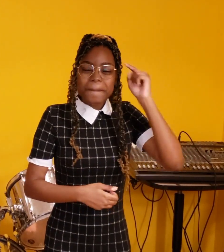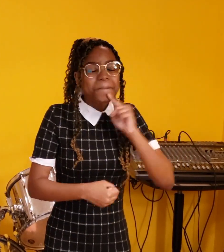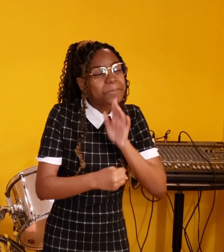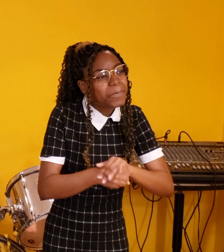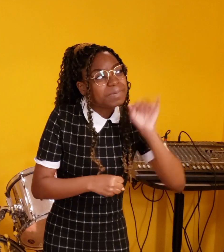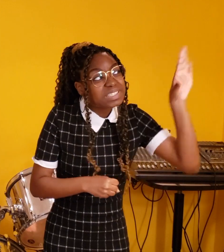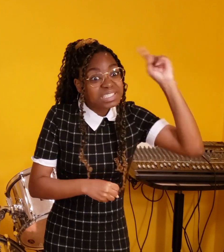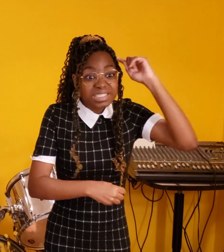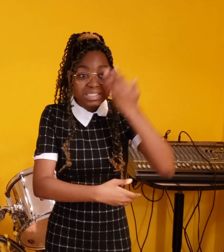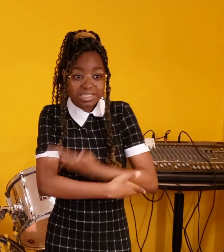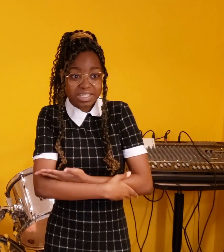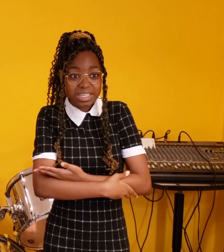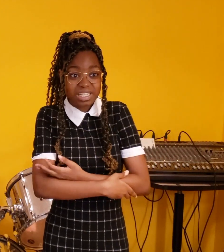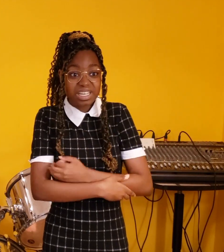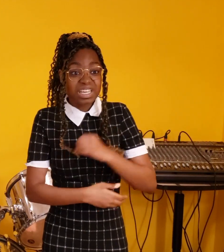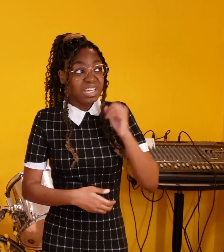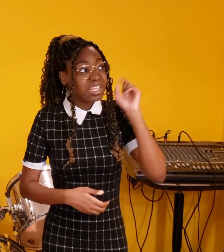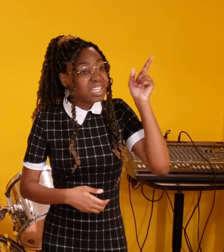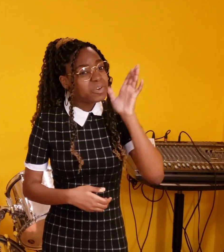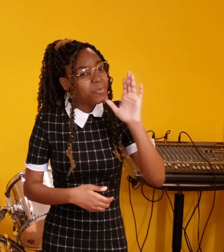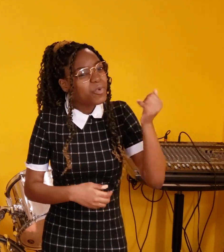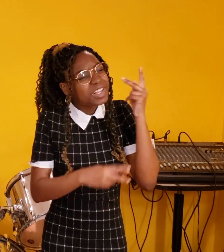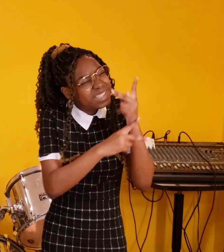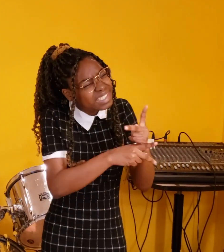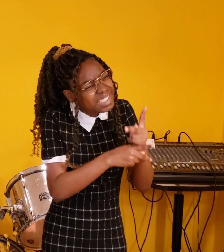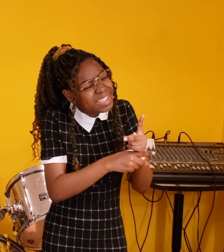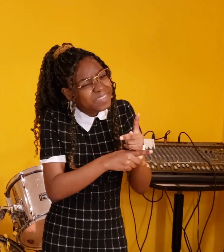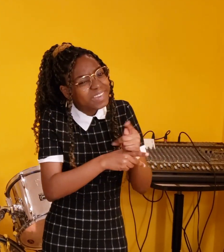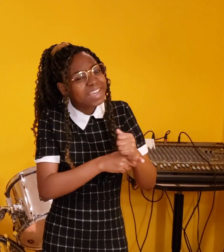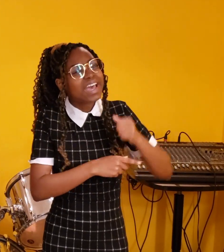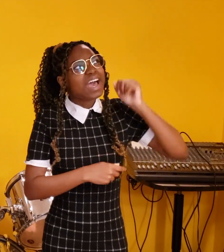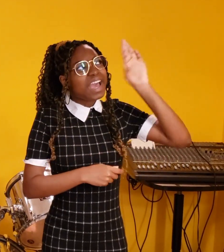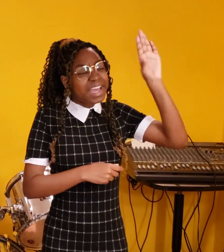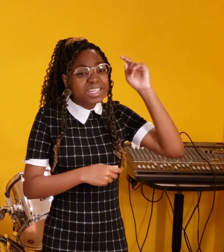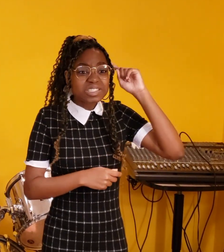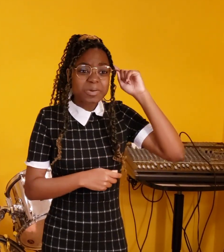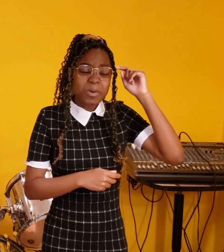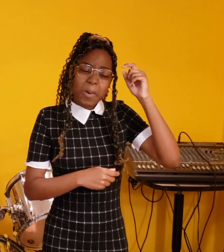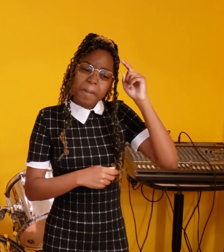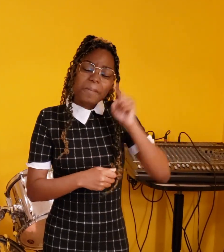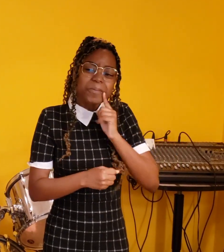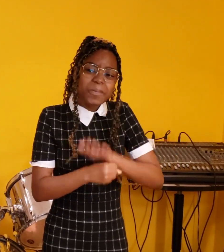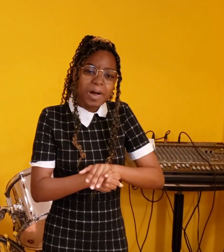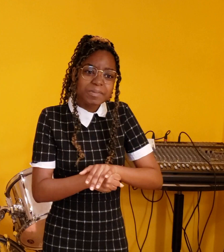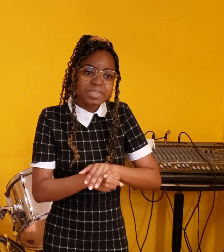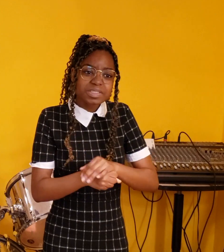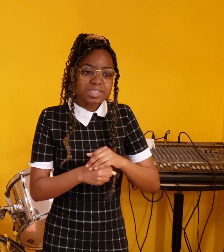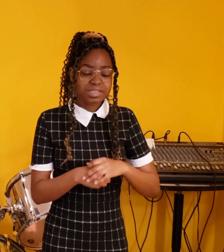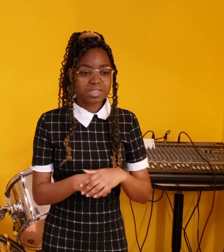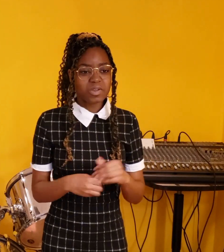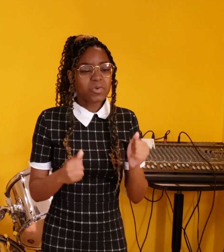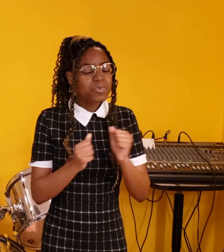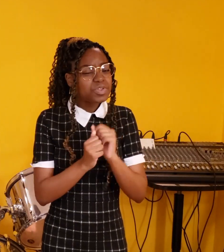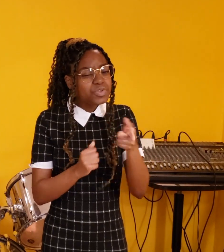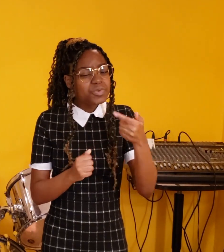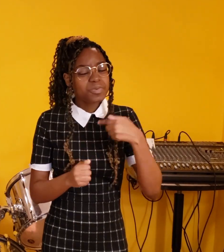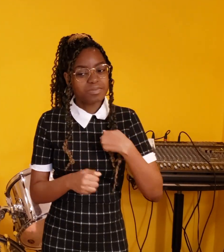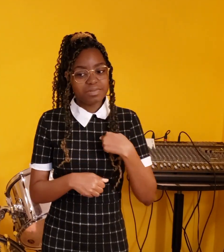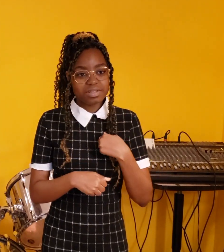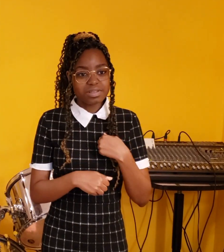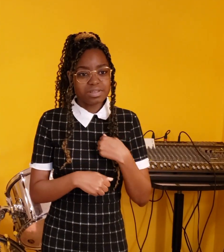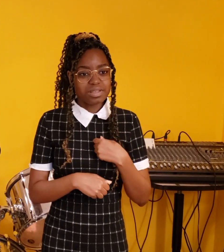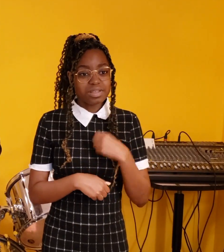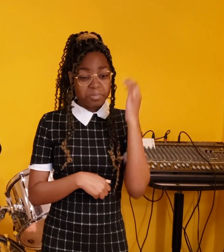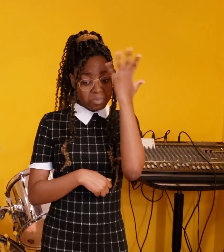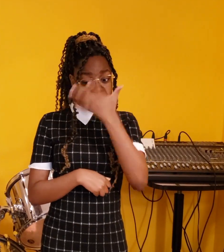and know that you and I too will be saved if we give our lives to Christ. It's just so beautiful.